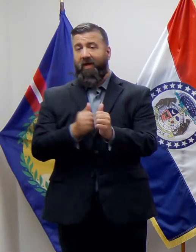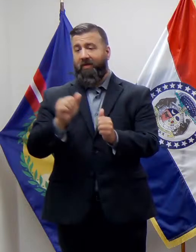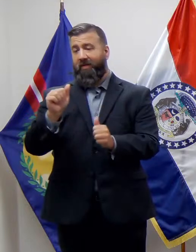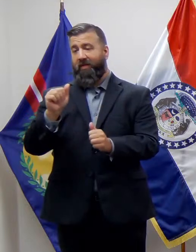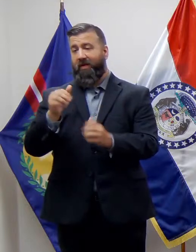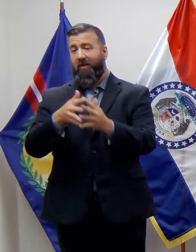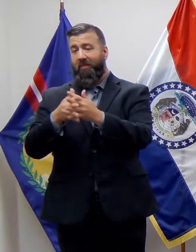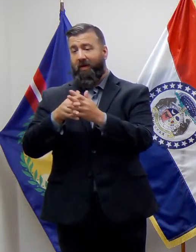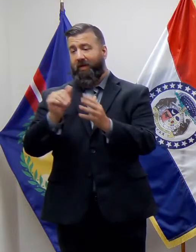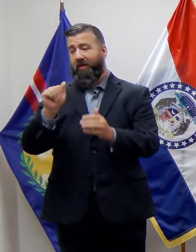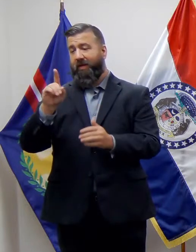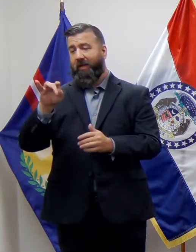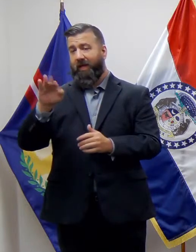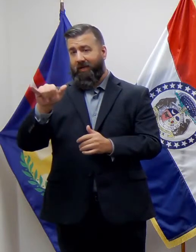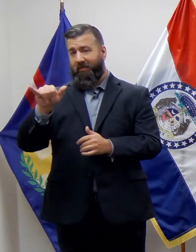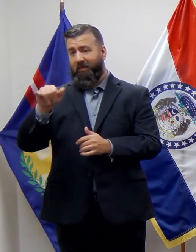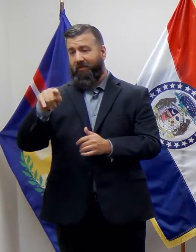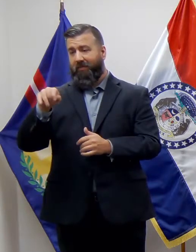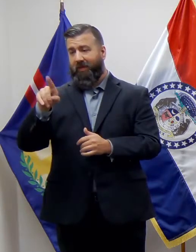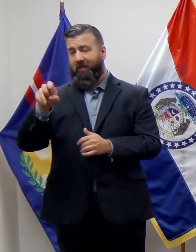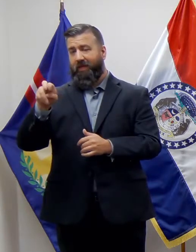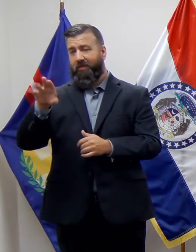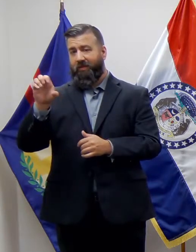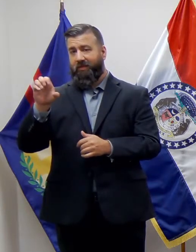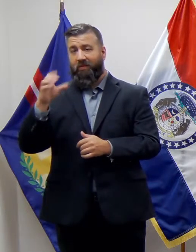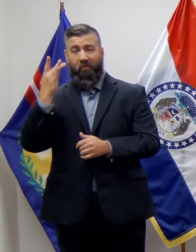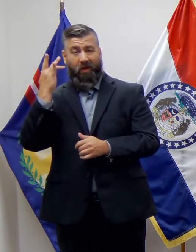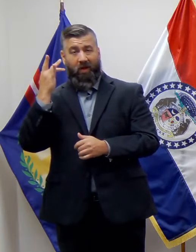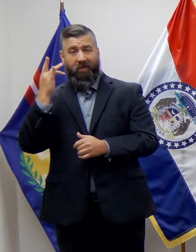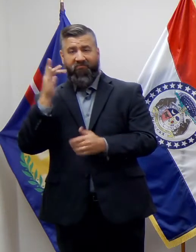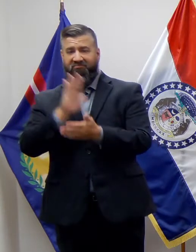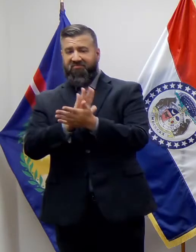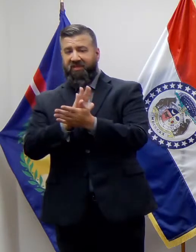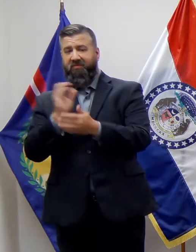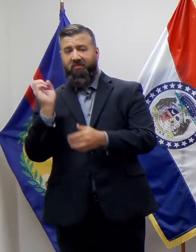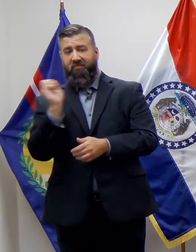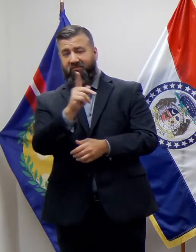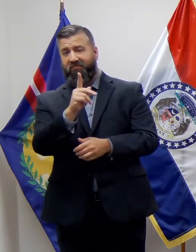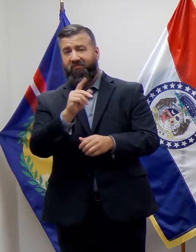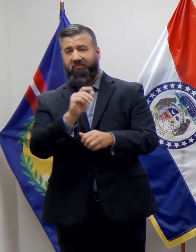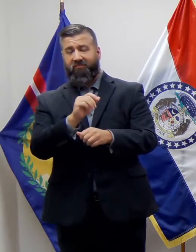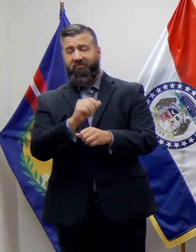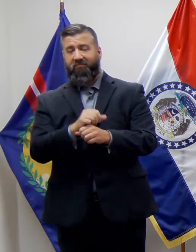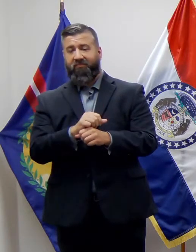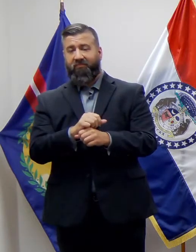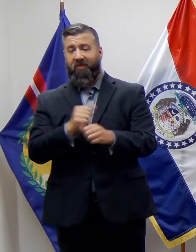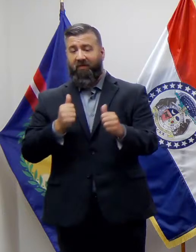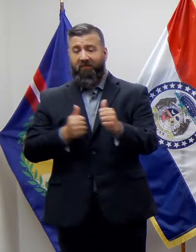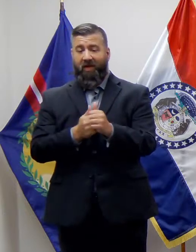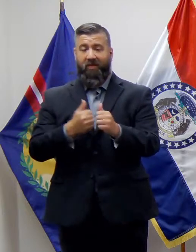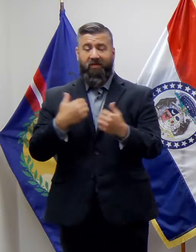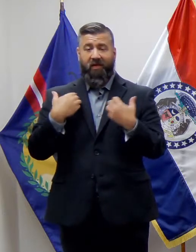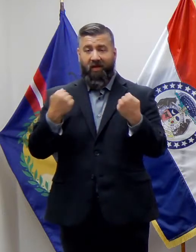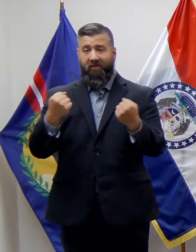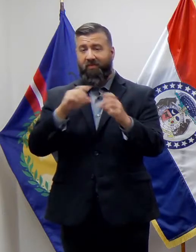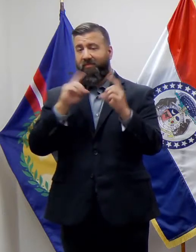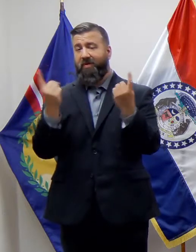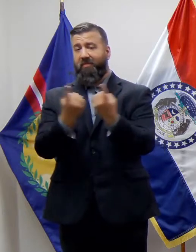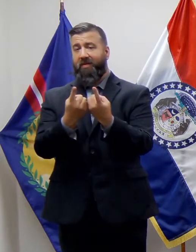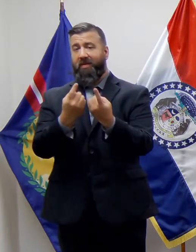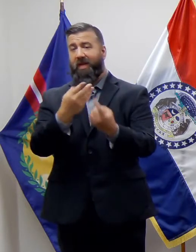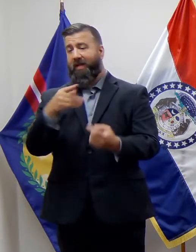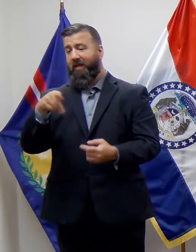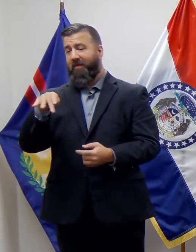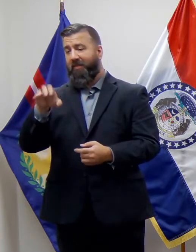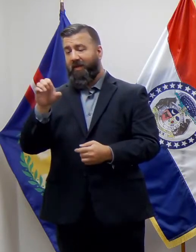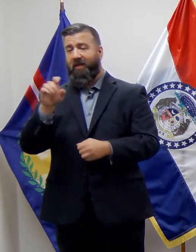get our kids back in school and in-person learning, follow the guidance of our public health department and our pandemic task force and our health